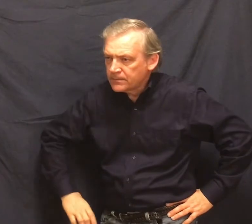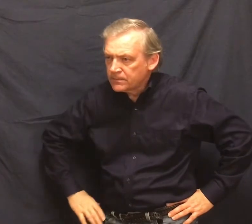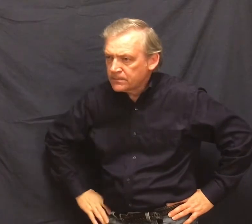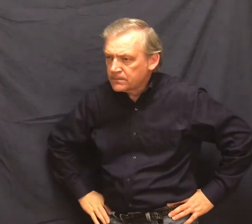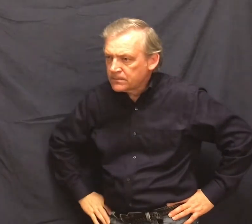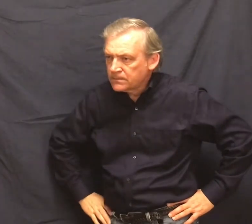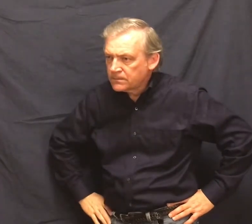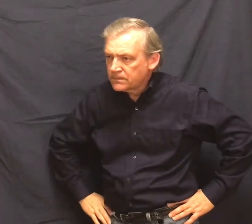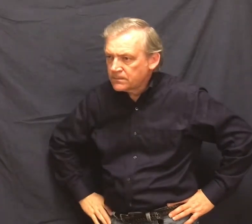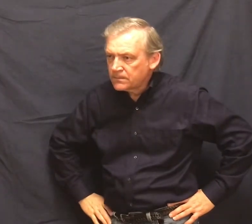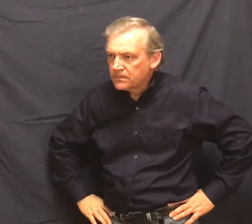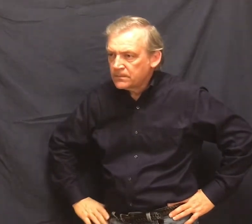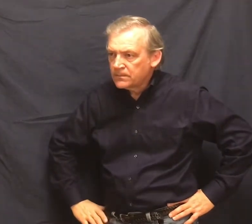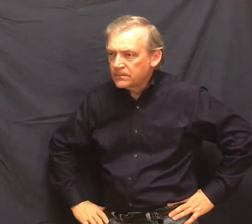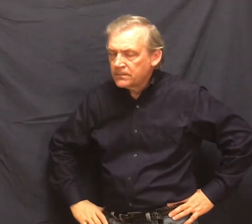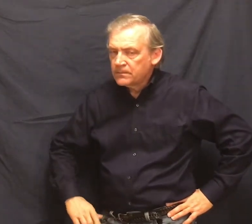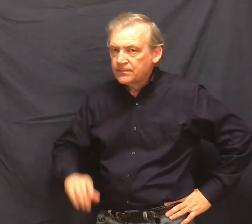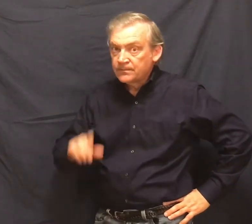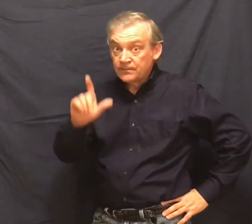Lenny twisted his neck and looked over his shoulder.